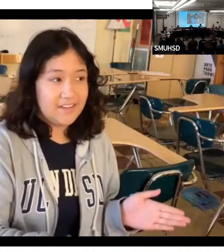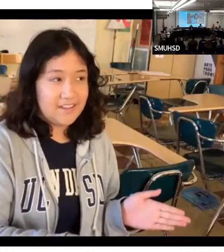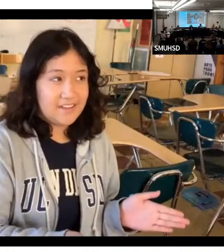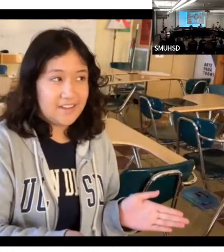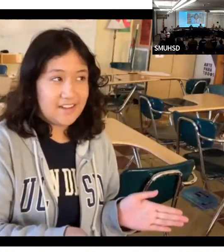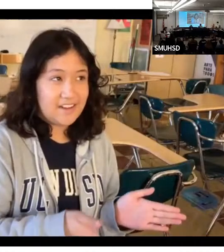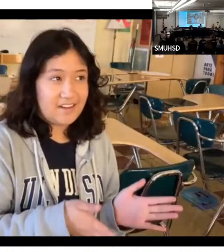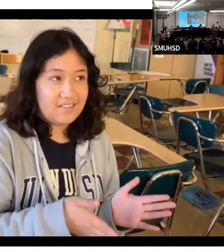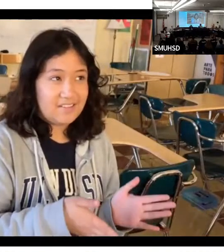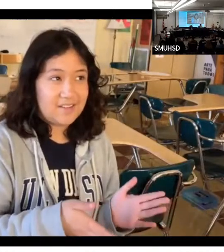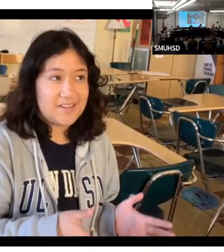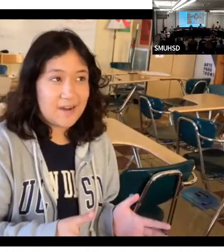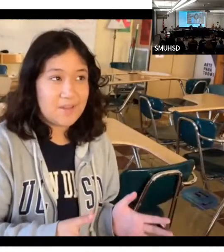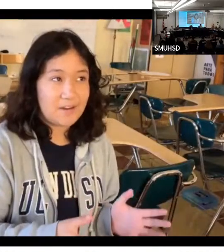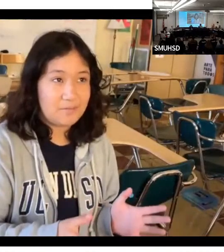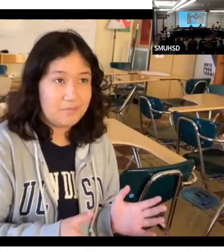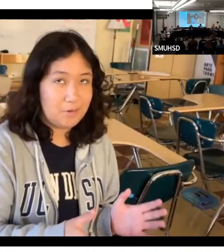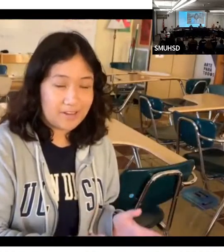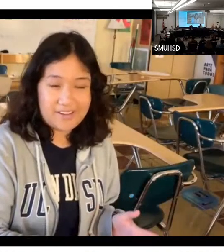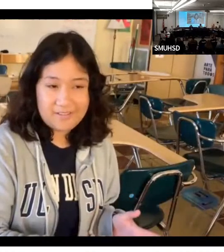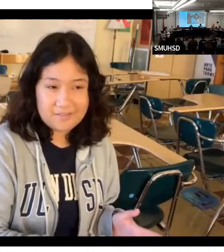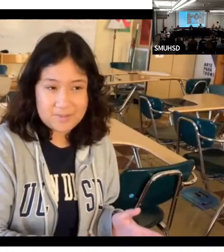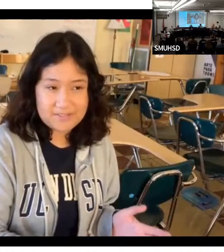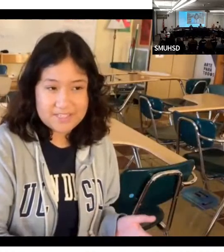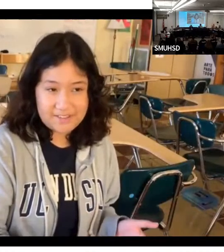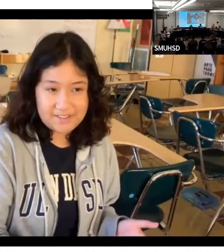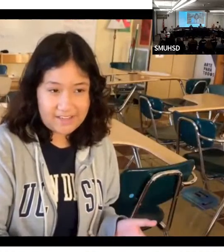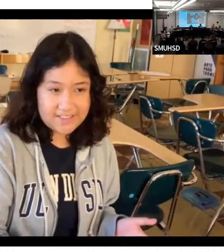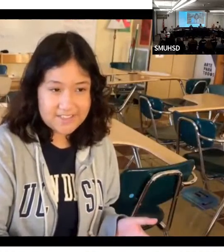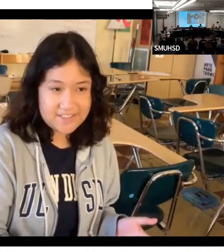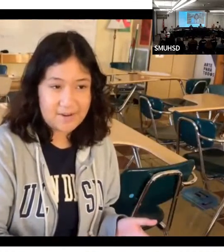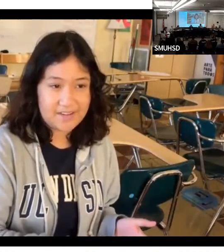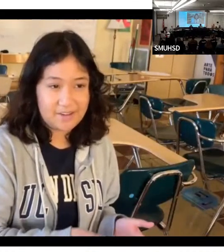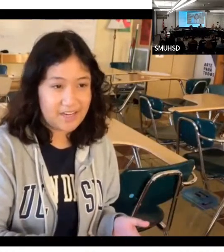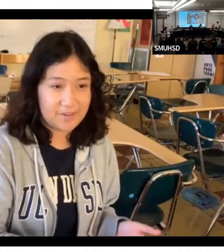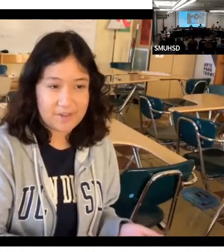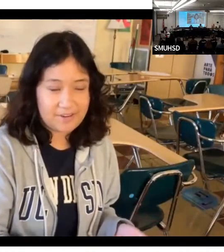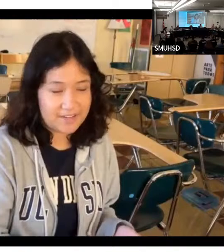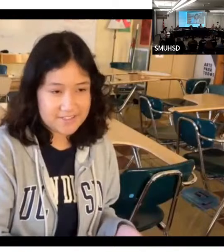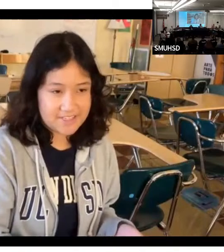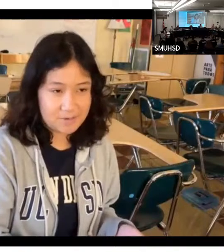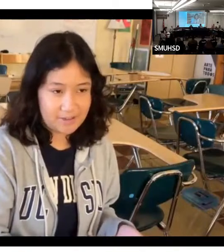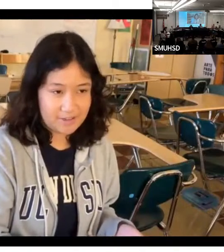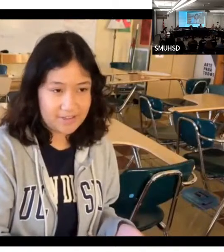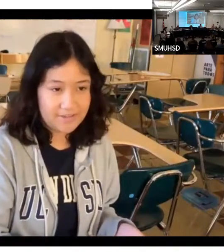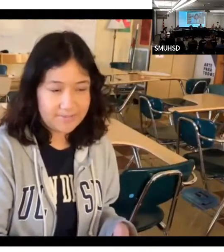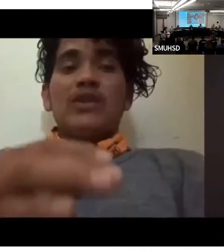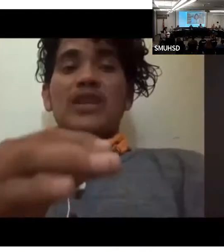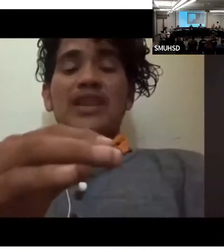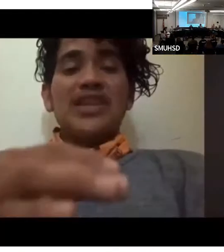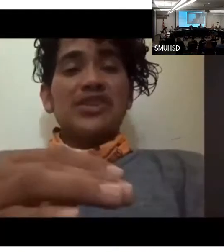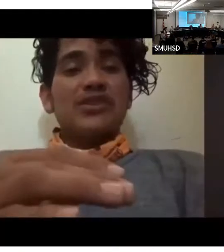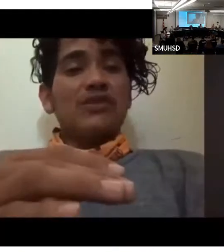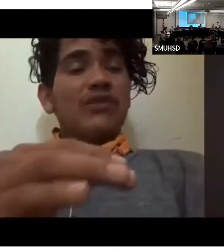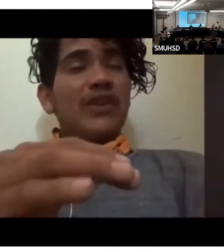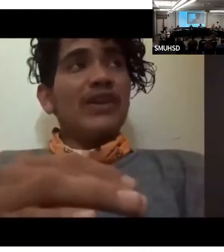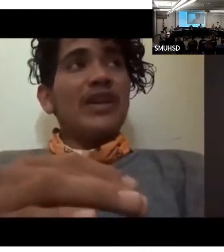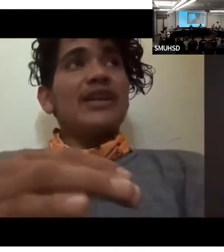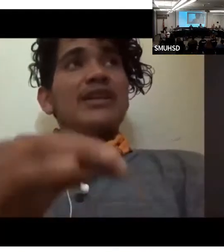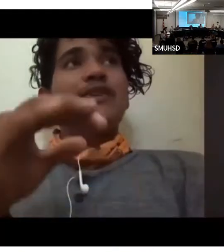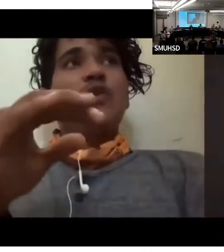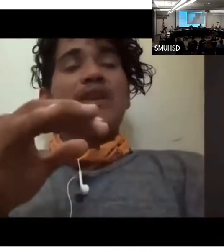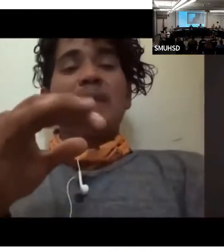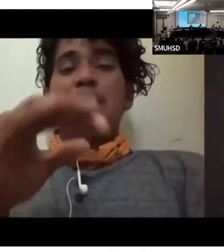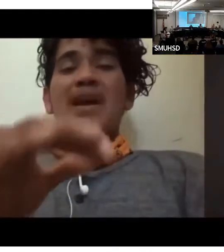like, the time that I would work on it was when I was in class. So I didn't really have a lot of outside time to work on it. The teachers feel